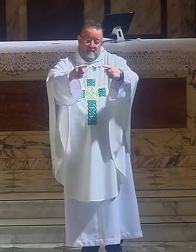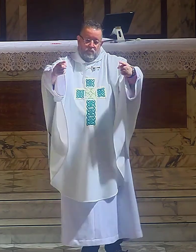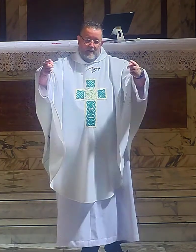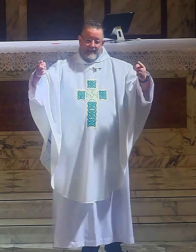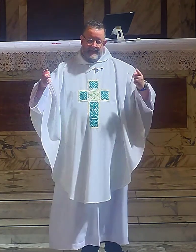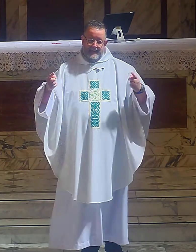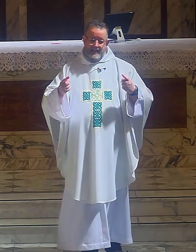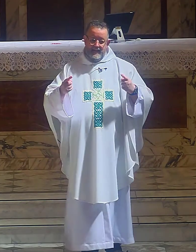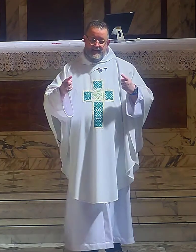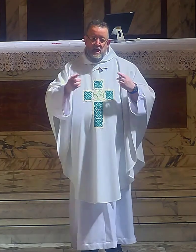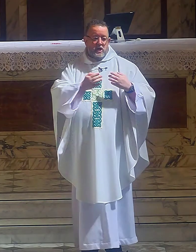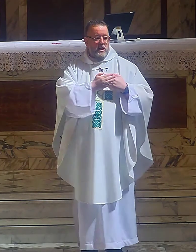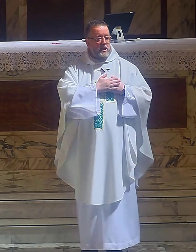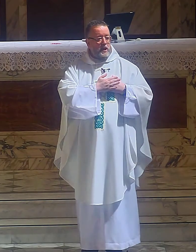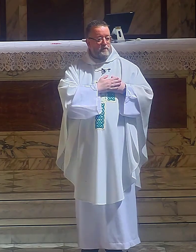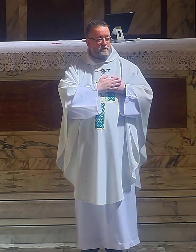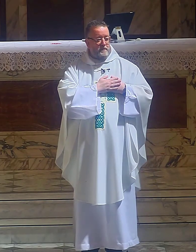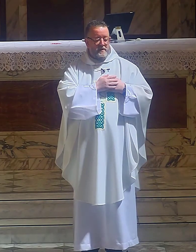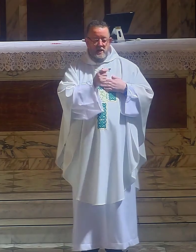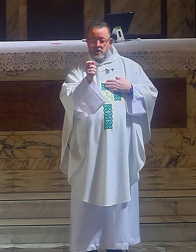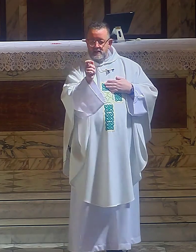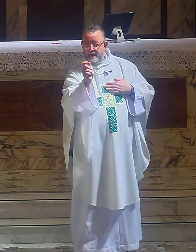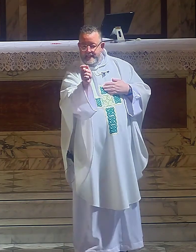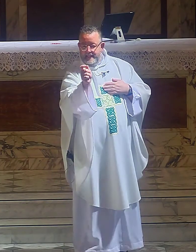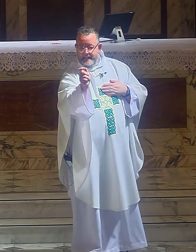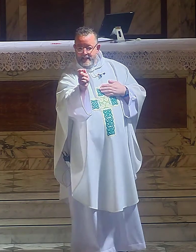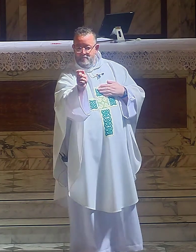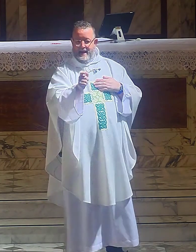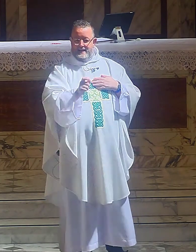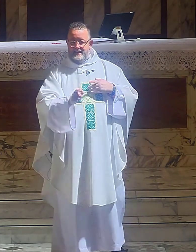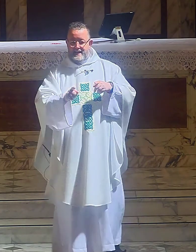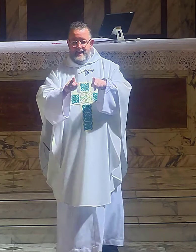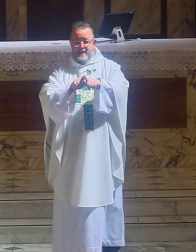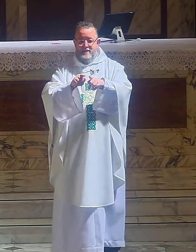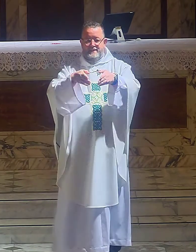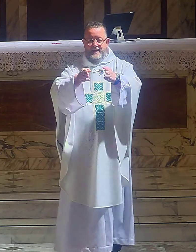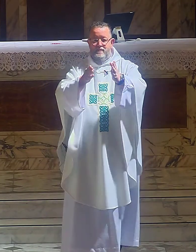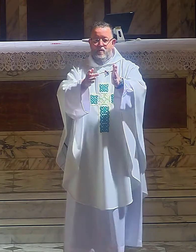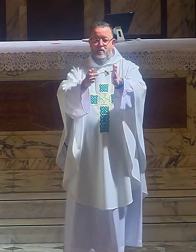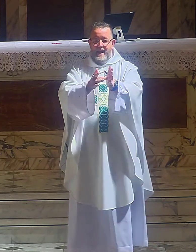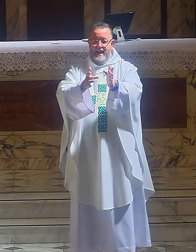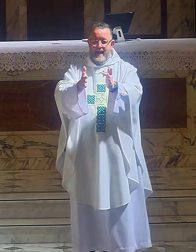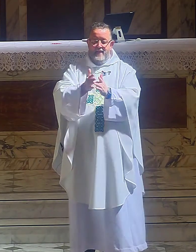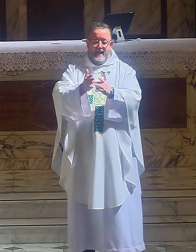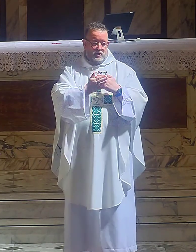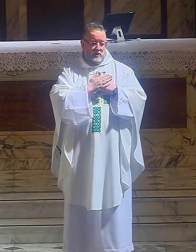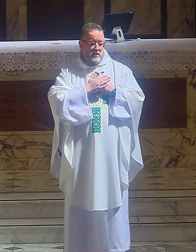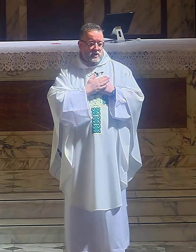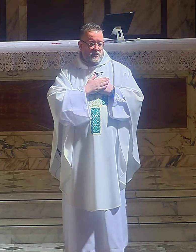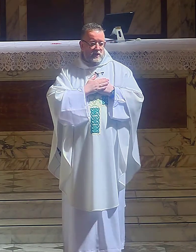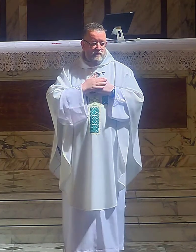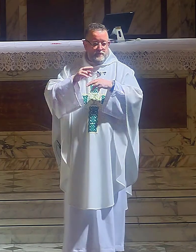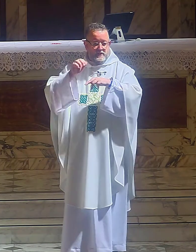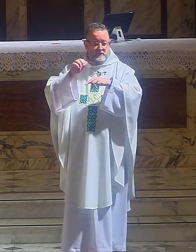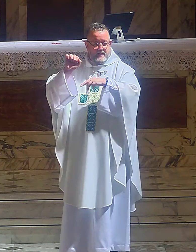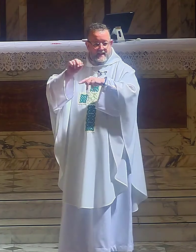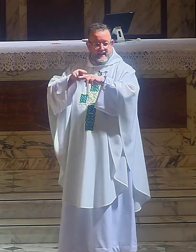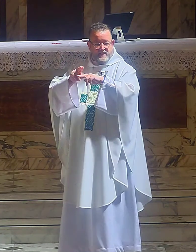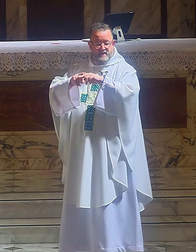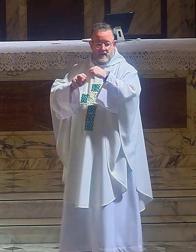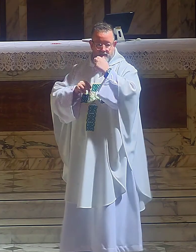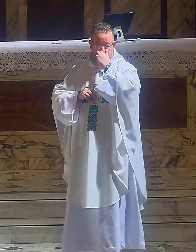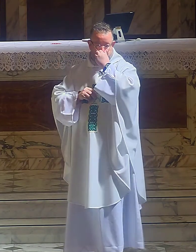If we can love just a little bit in the same way that Jesus loves